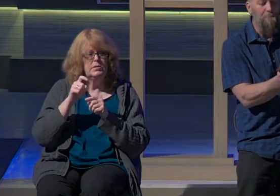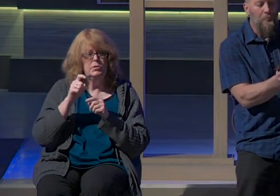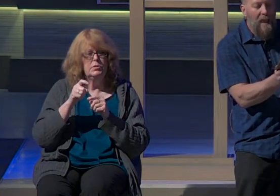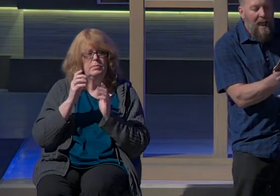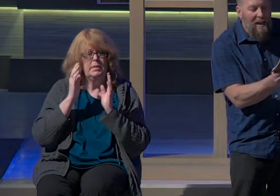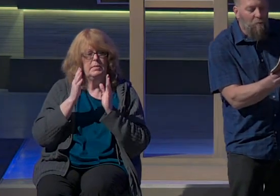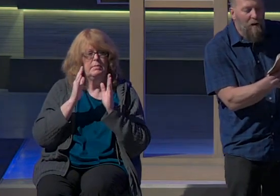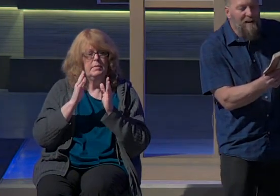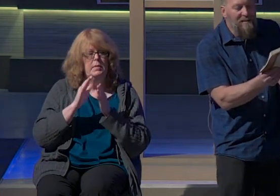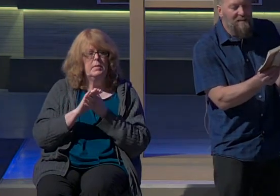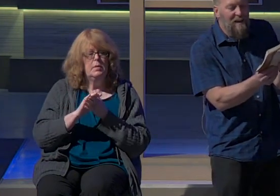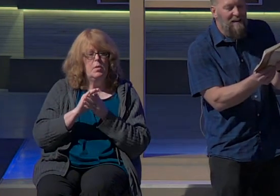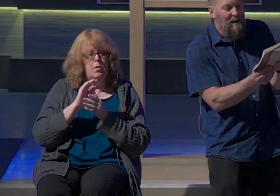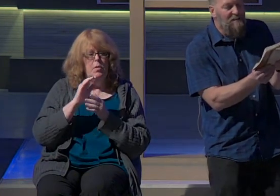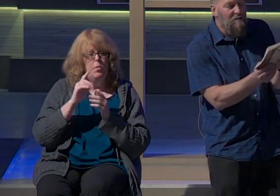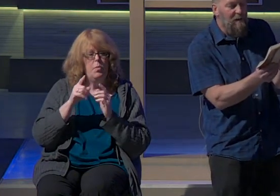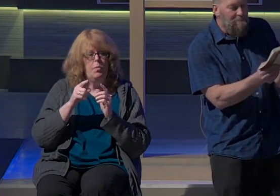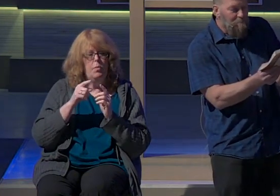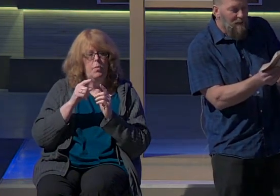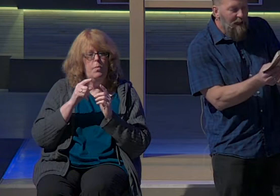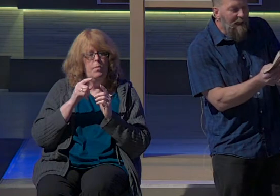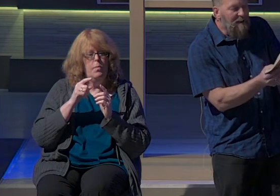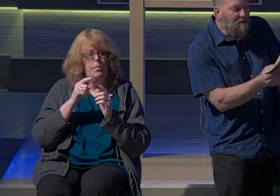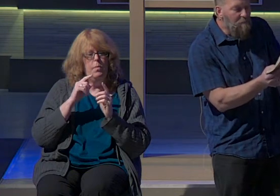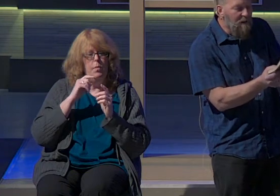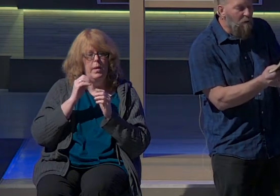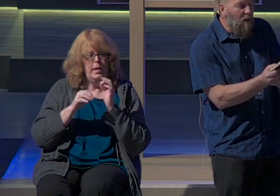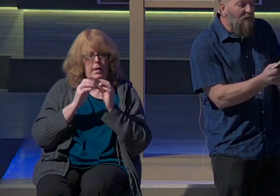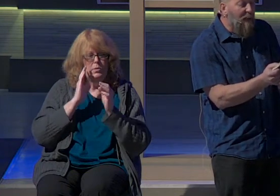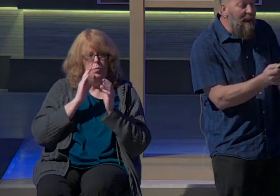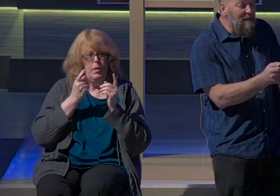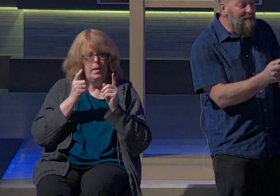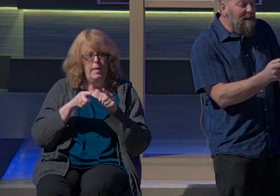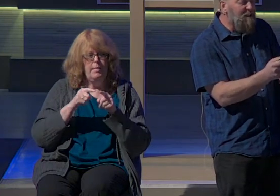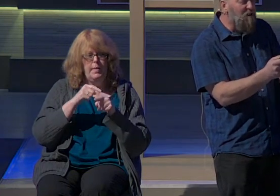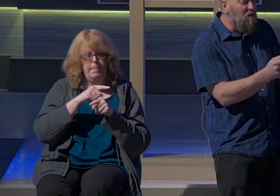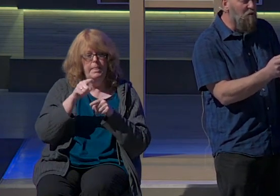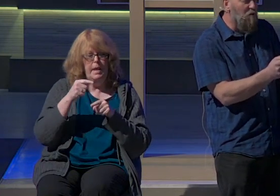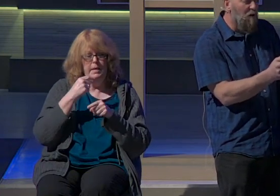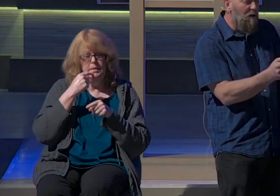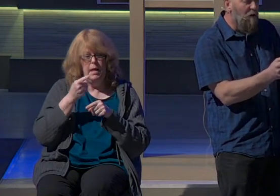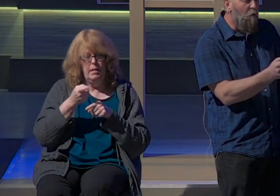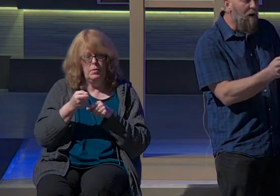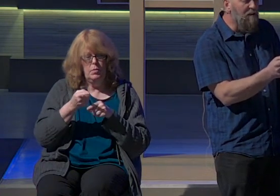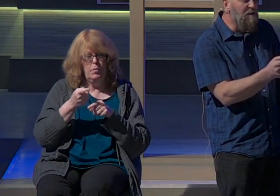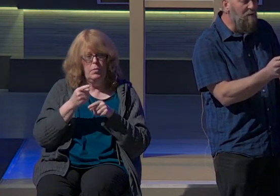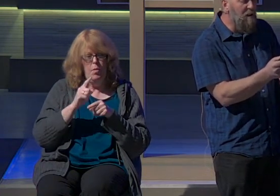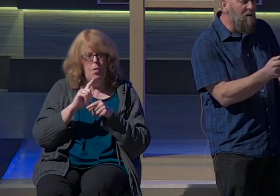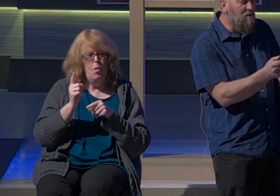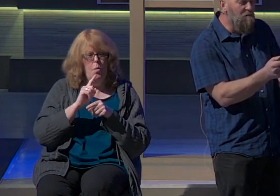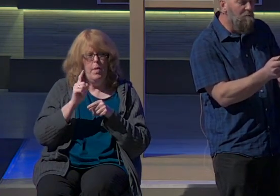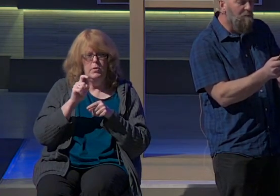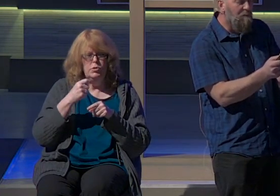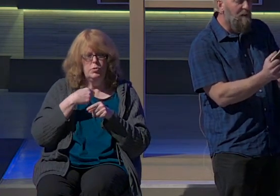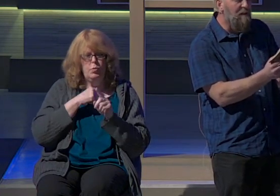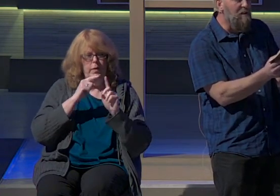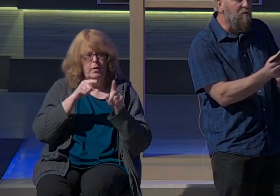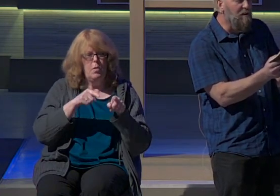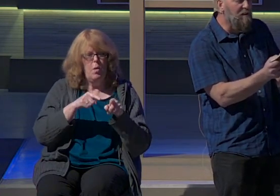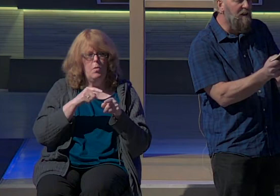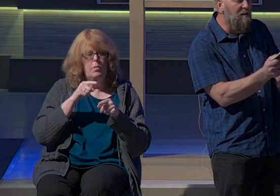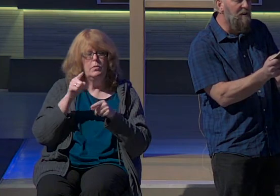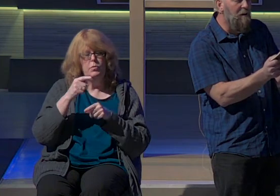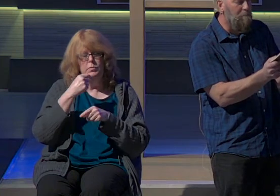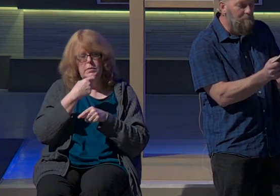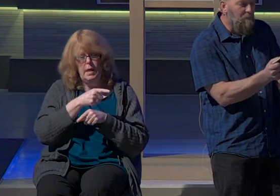taken. And when it is said, excuse me, and it shall be that when they say to you, where shall we go? Then you